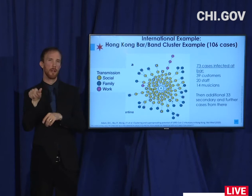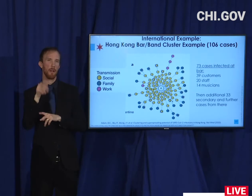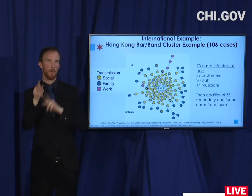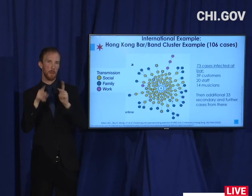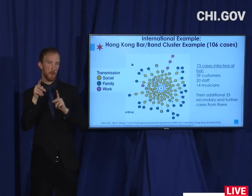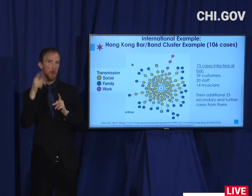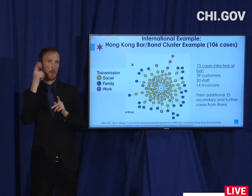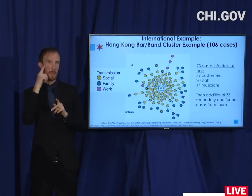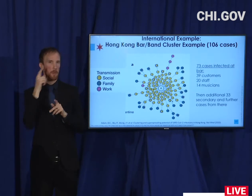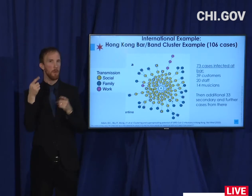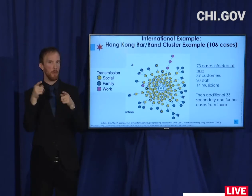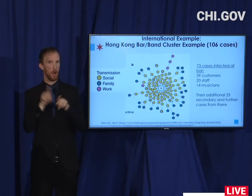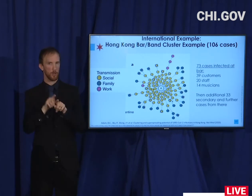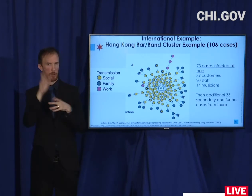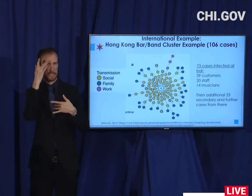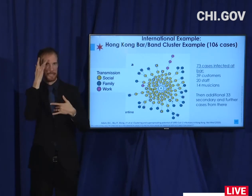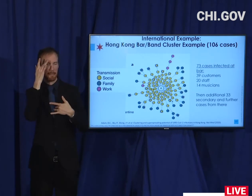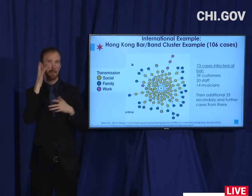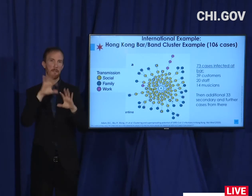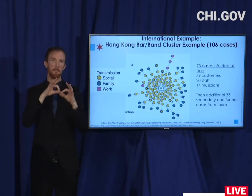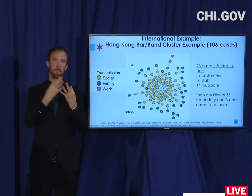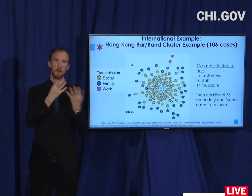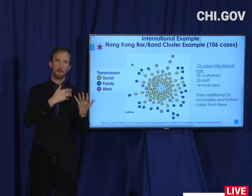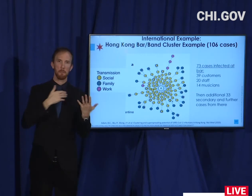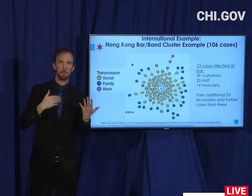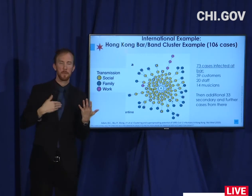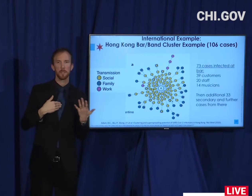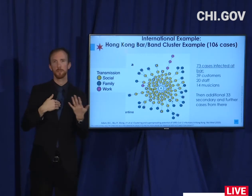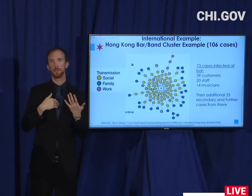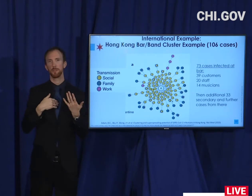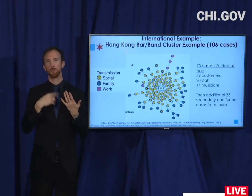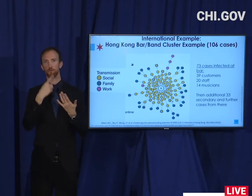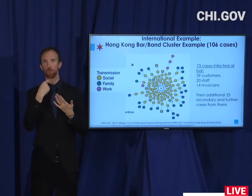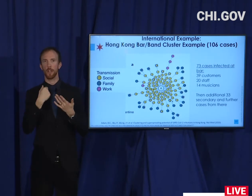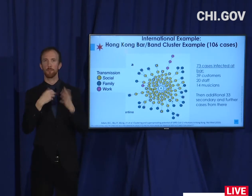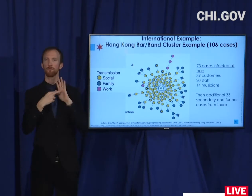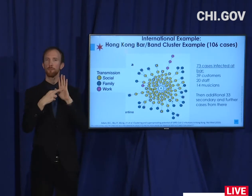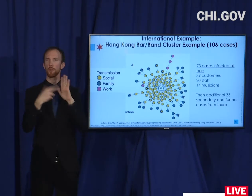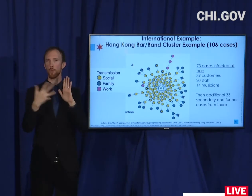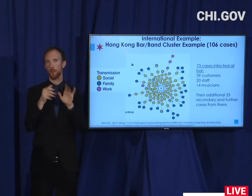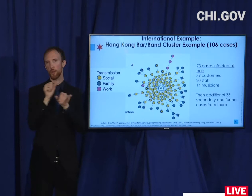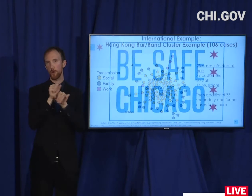family members for people who were at that bar, the red representing work colleagues.